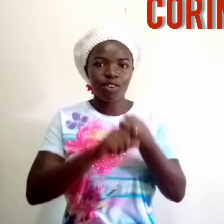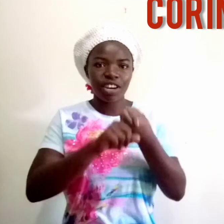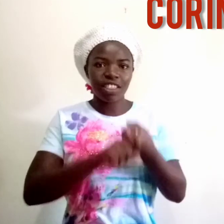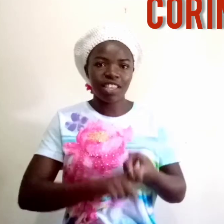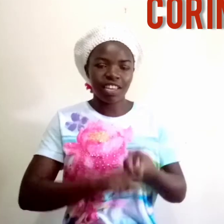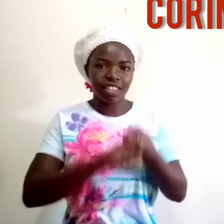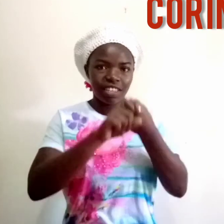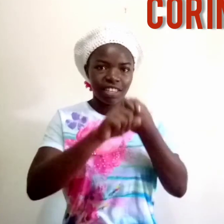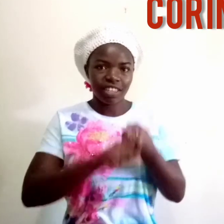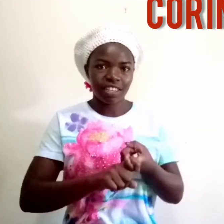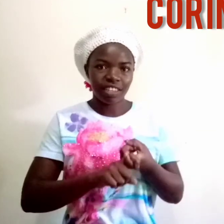Corinthians,